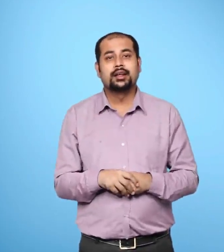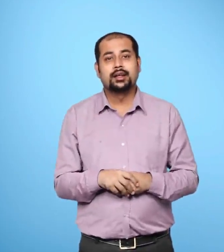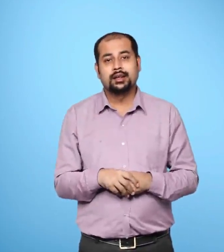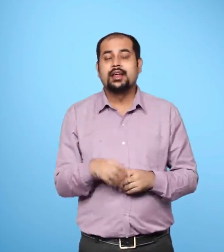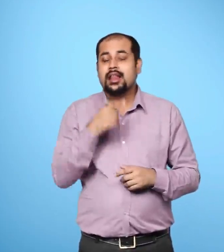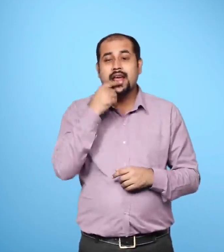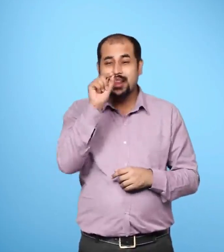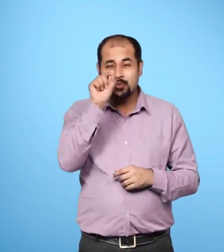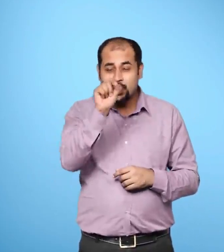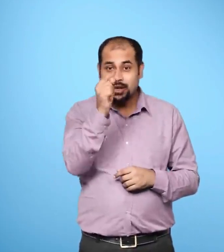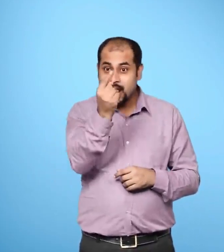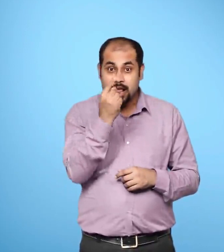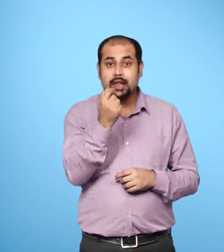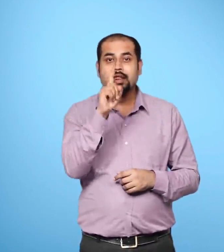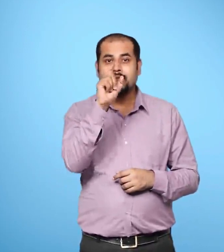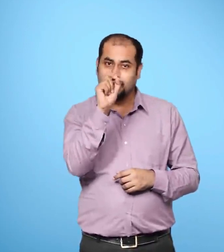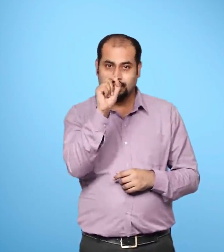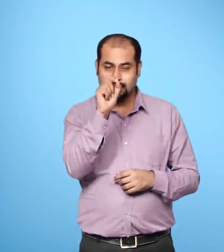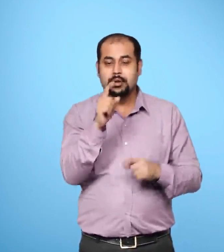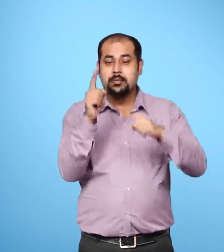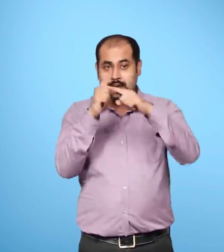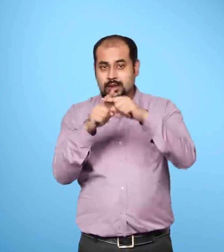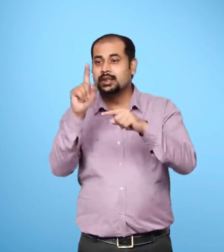which is equal to 40 points.